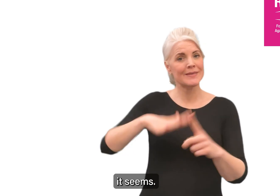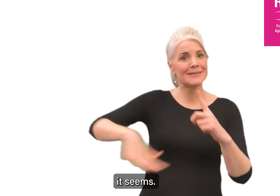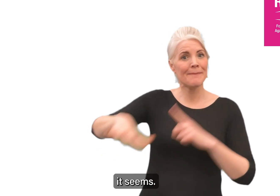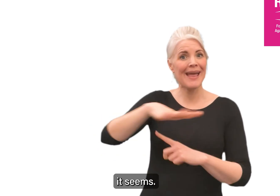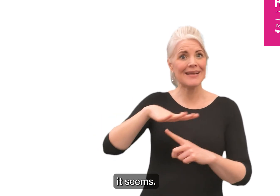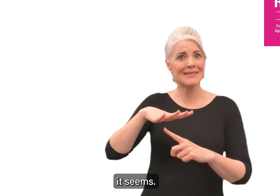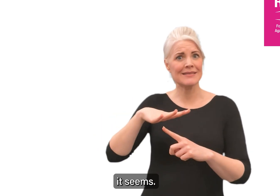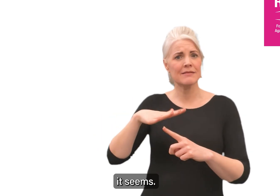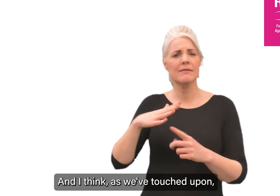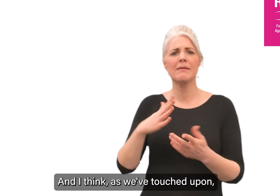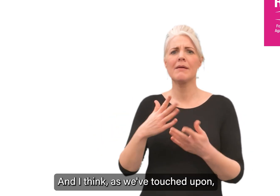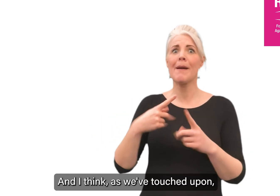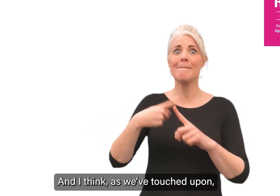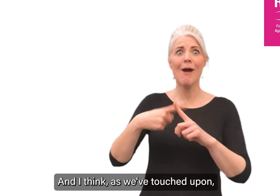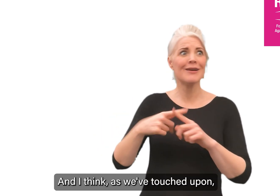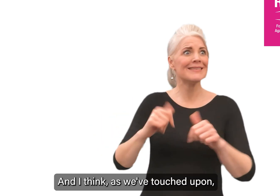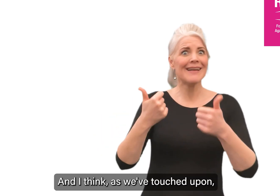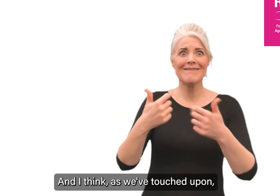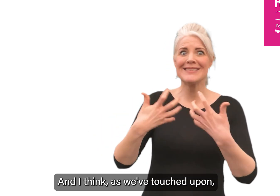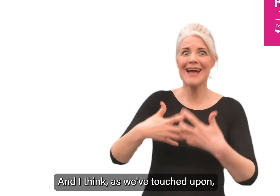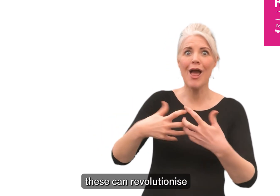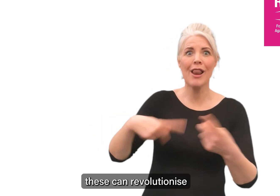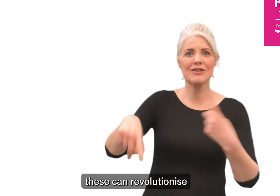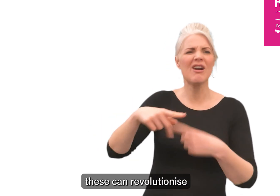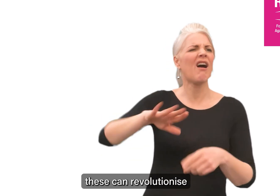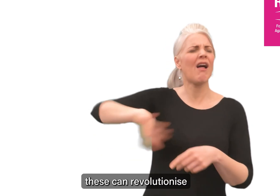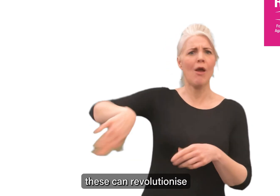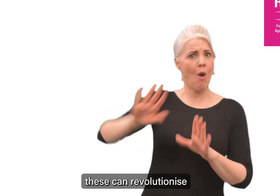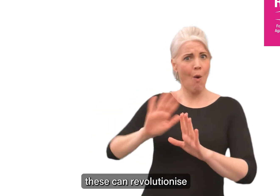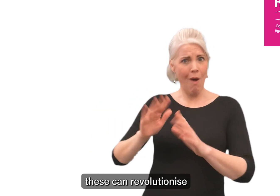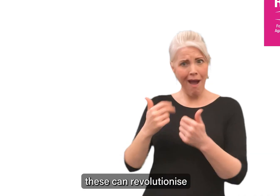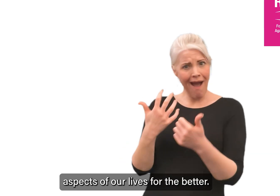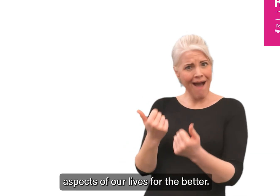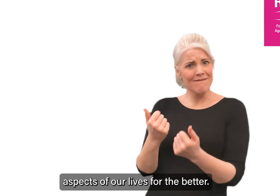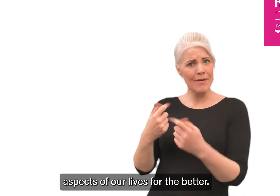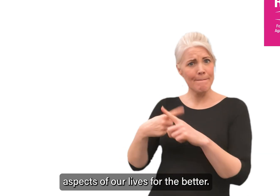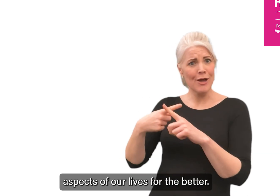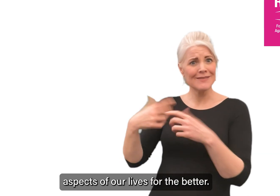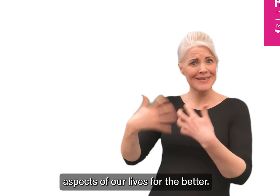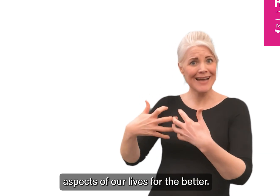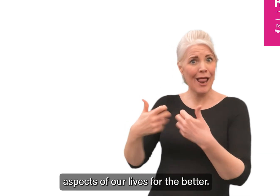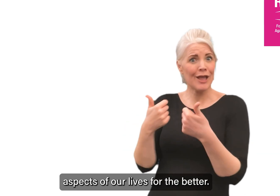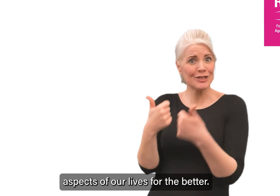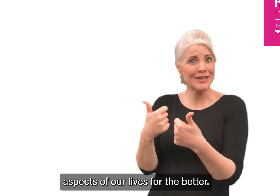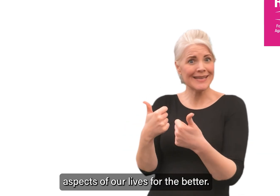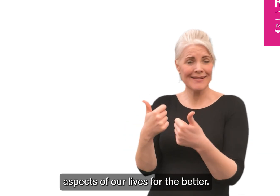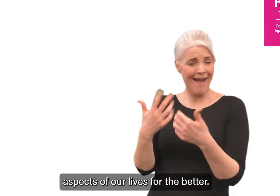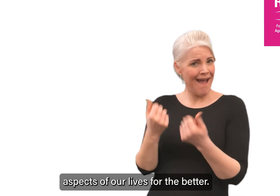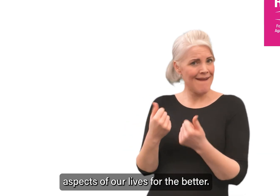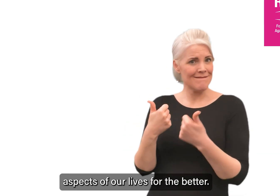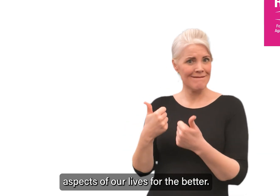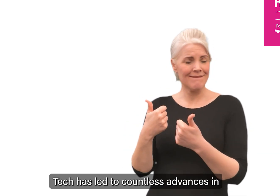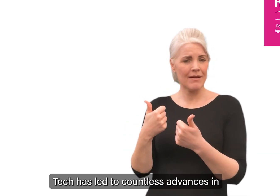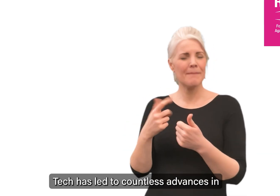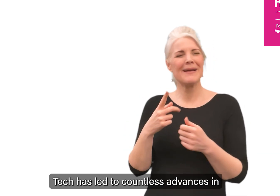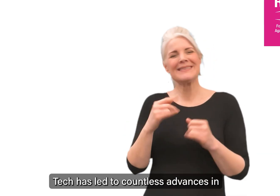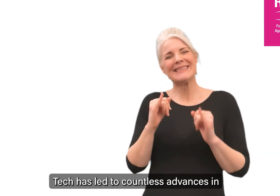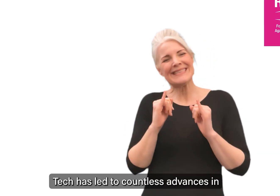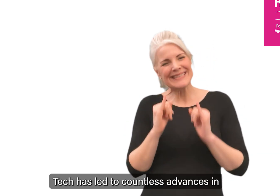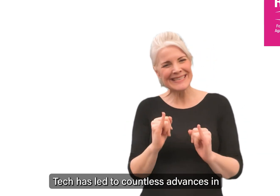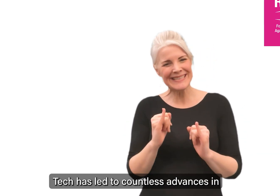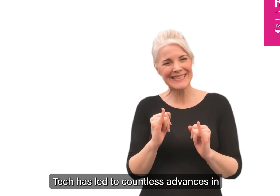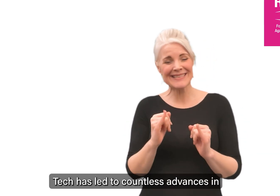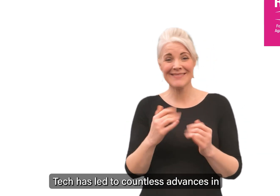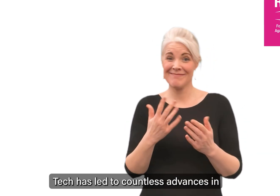directions, it seems. And I think, as we've touched upon, these can revolutionize aspects of our lives for the better. Tech has